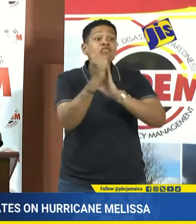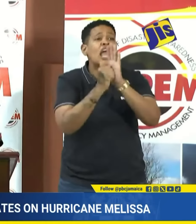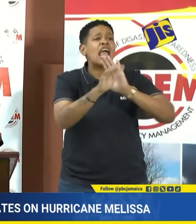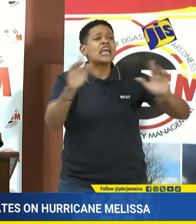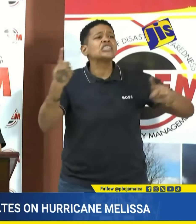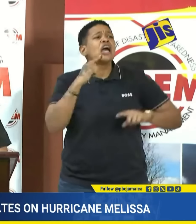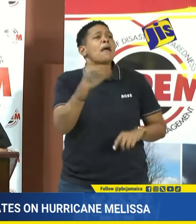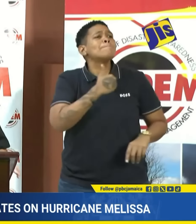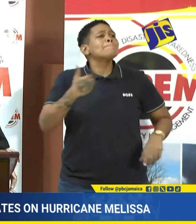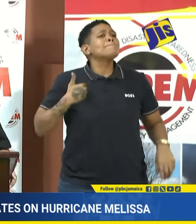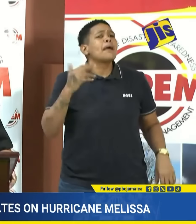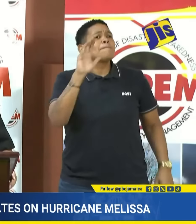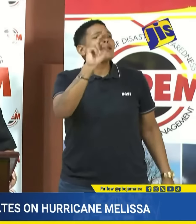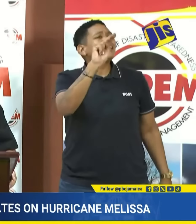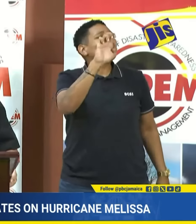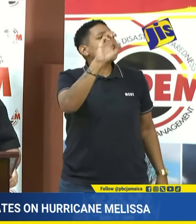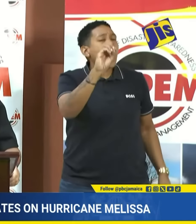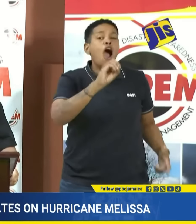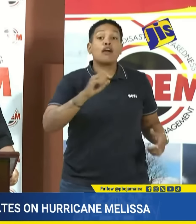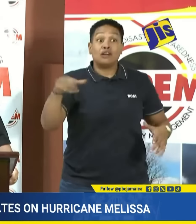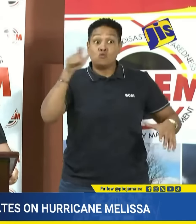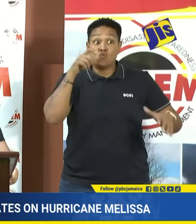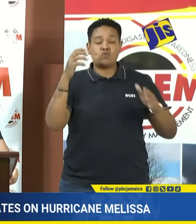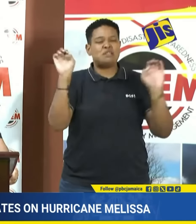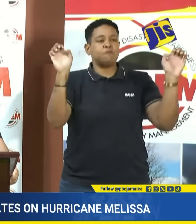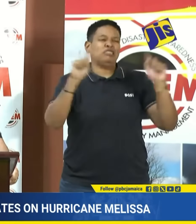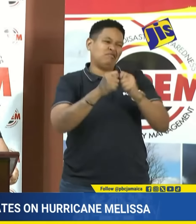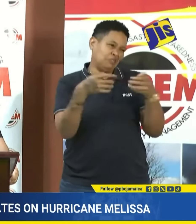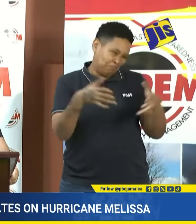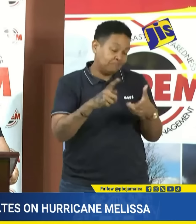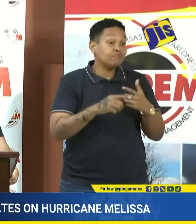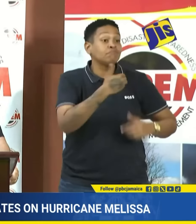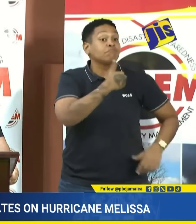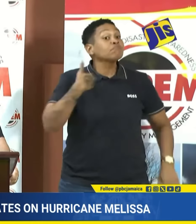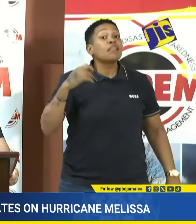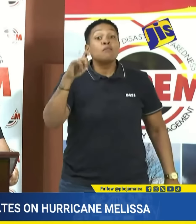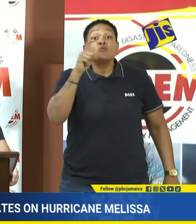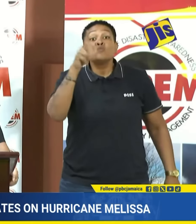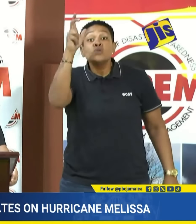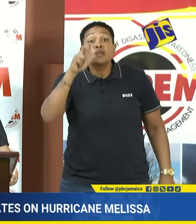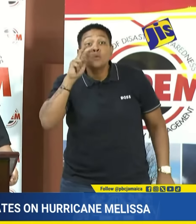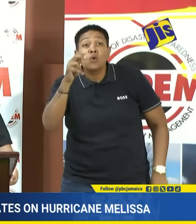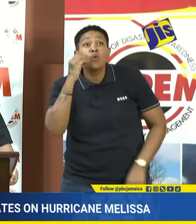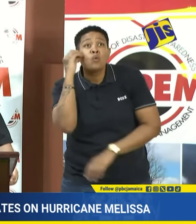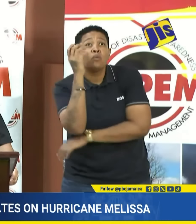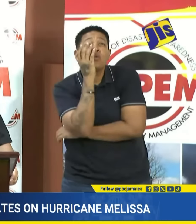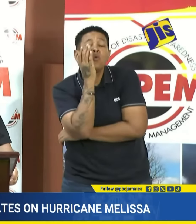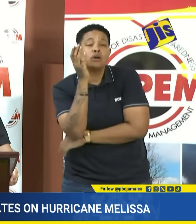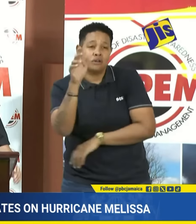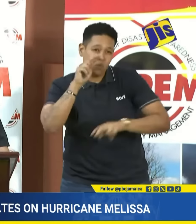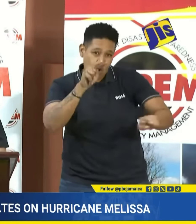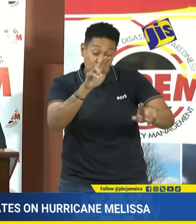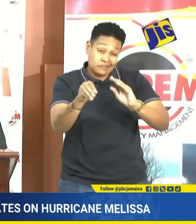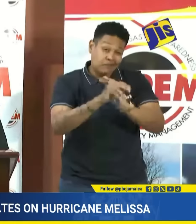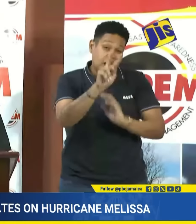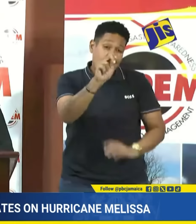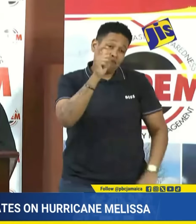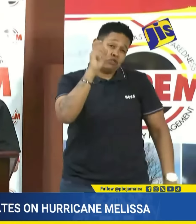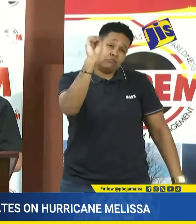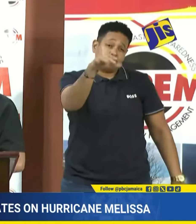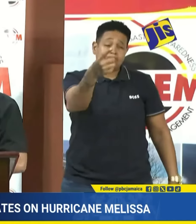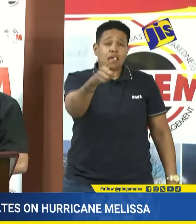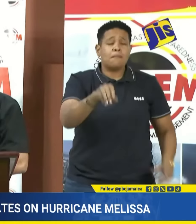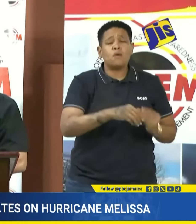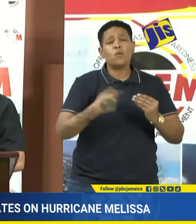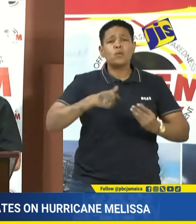agencies, members of the NEOC, members of the media, and certainly those watching and listening at home. As Evan would have just told you,